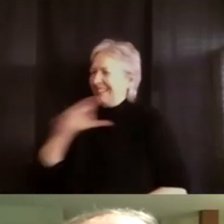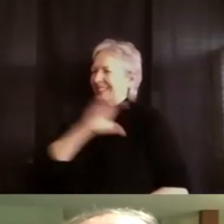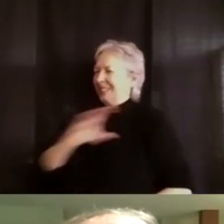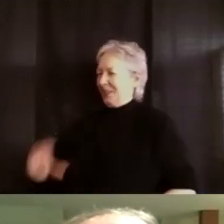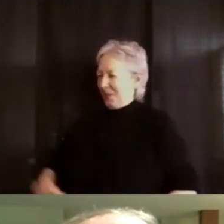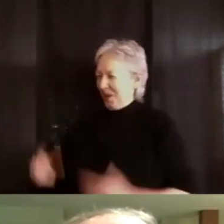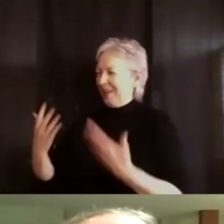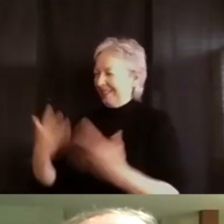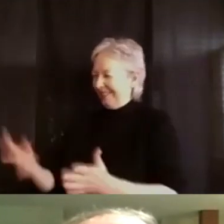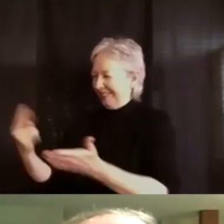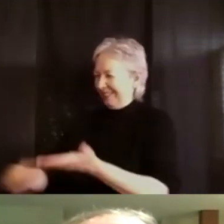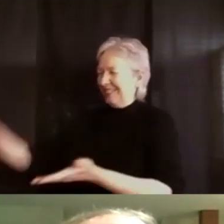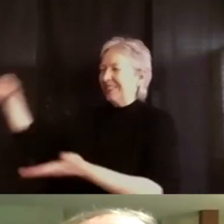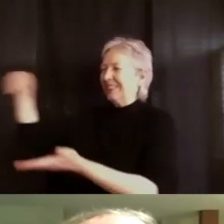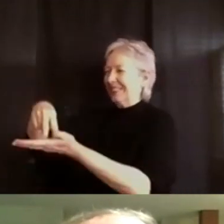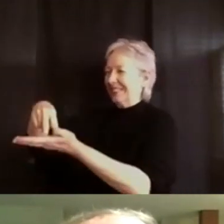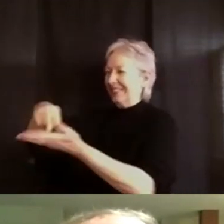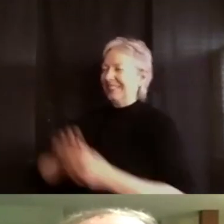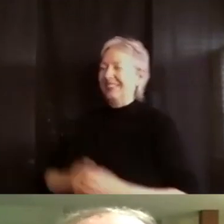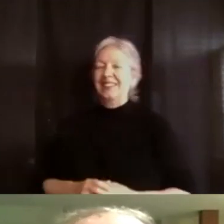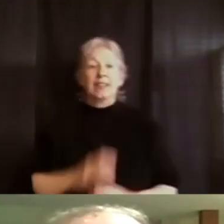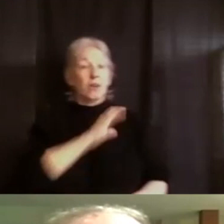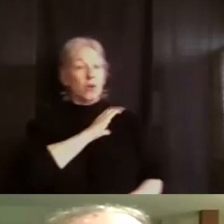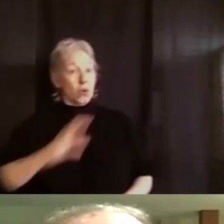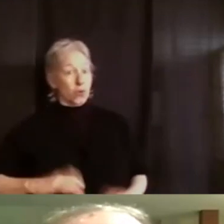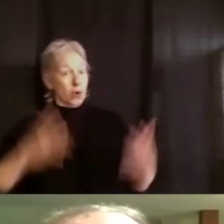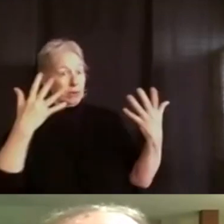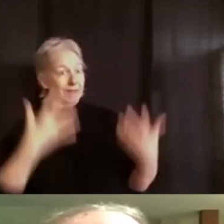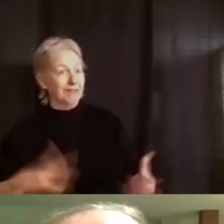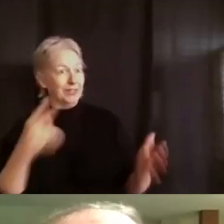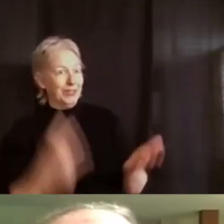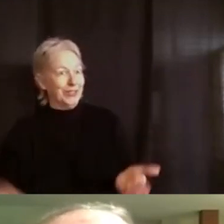Christ is risen indeed. Christ is risen.